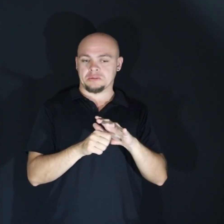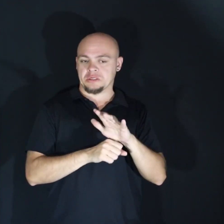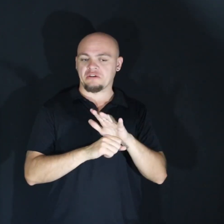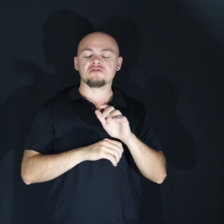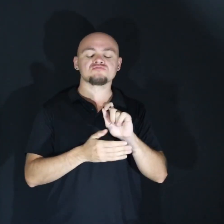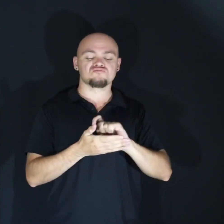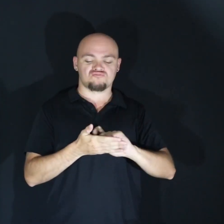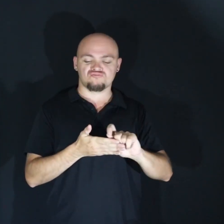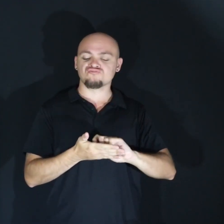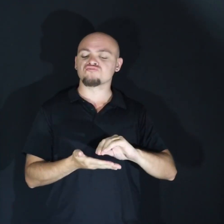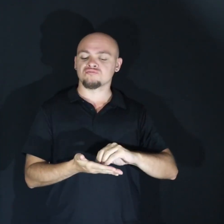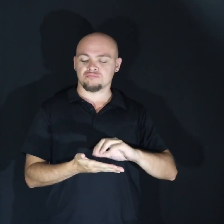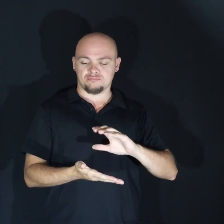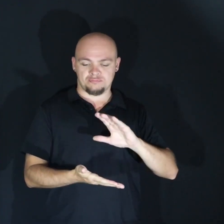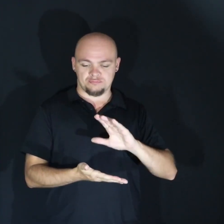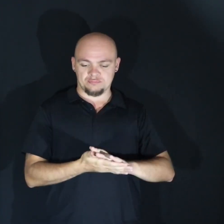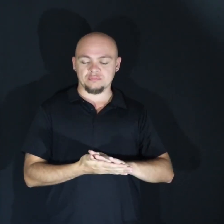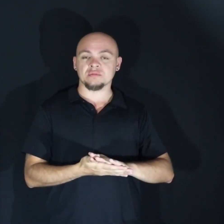I did.